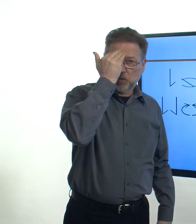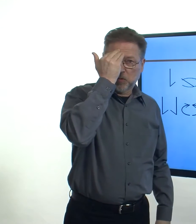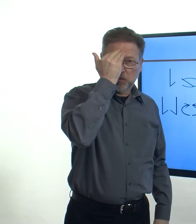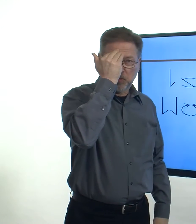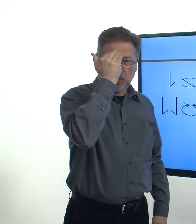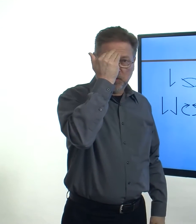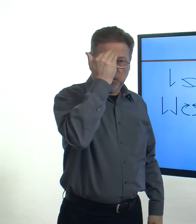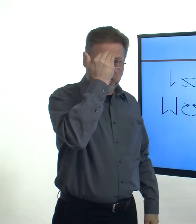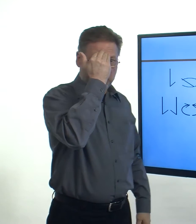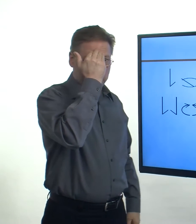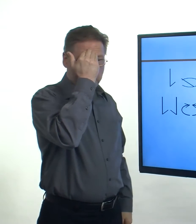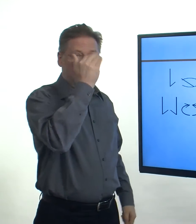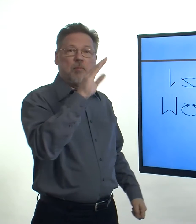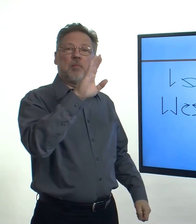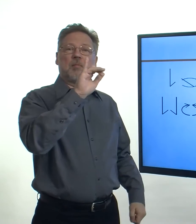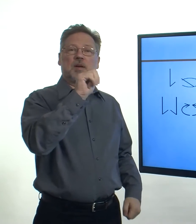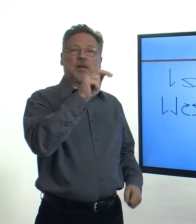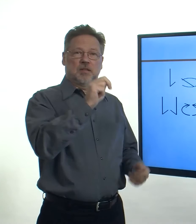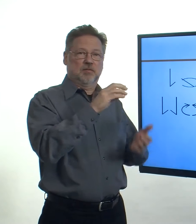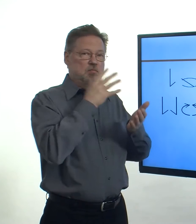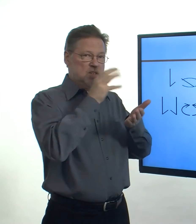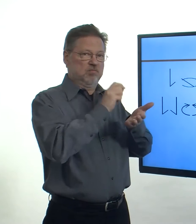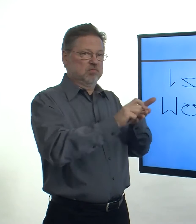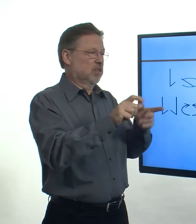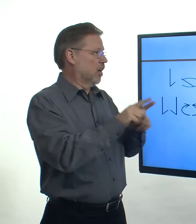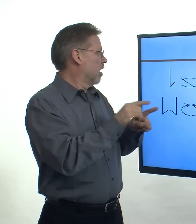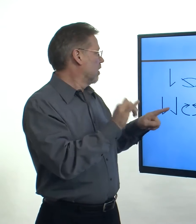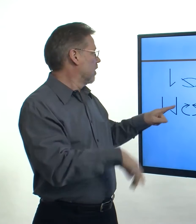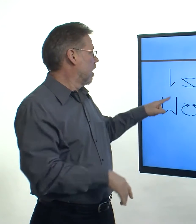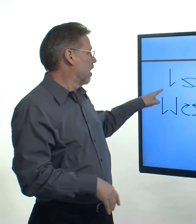this and was notated by Babian this way.